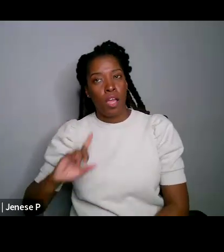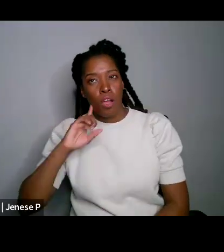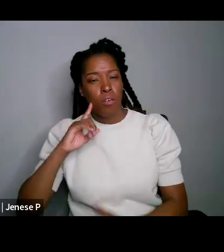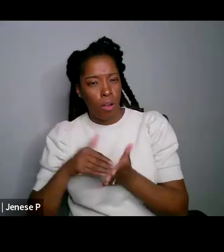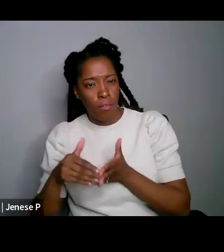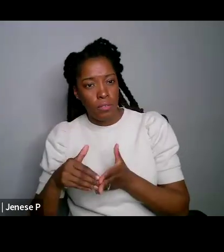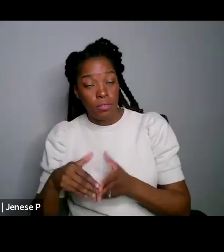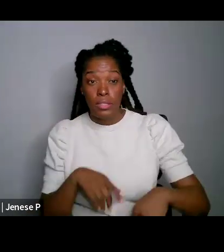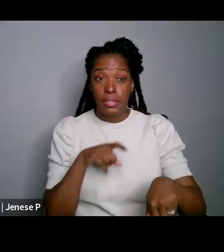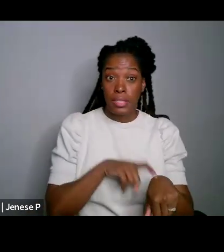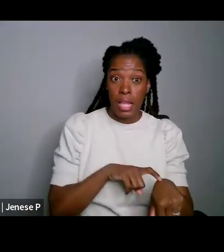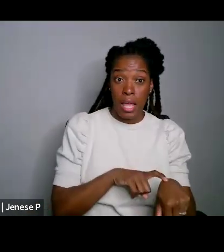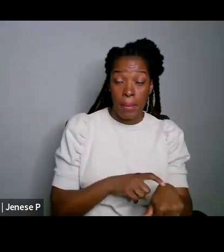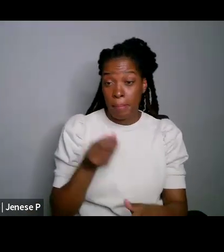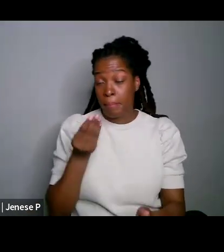only resources.